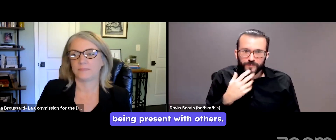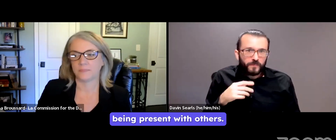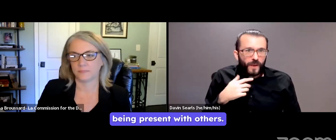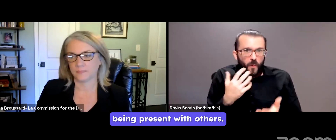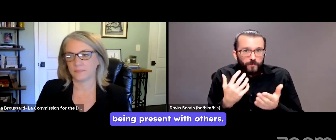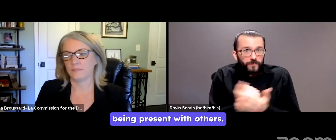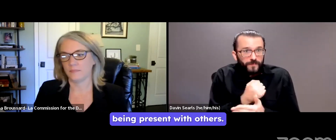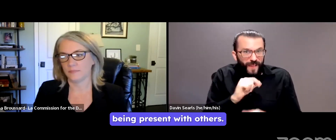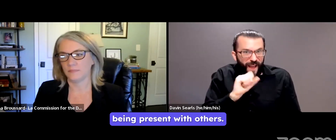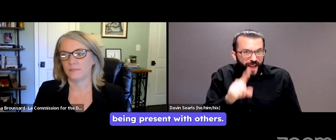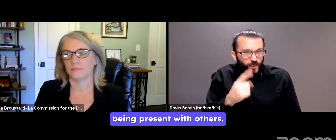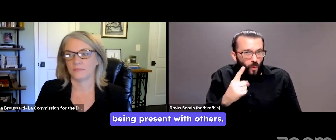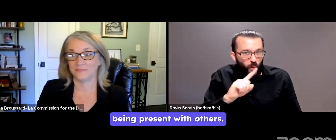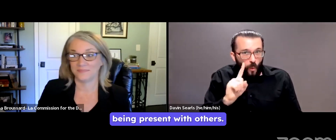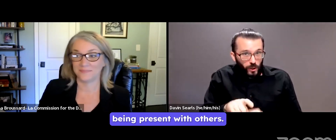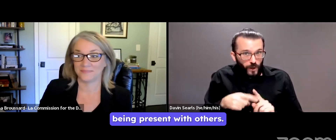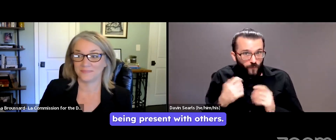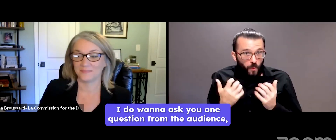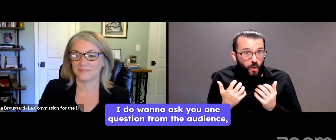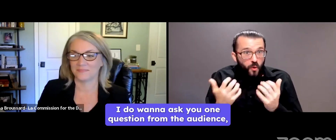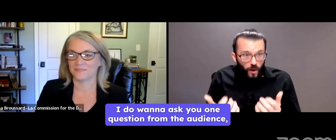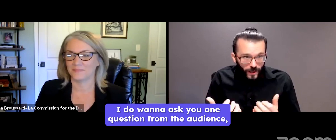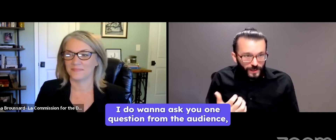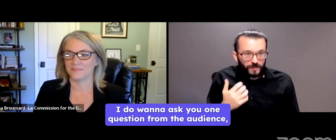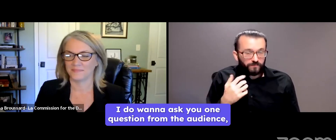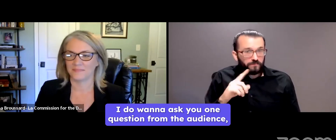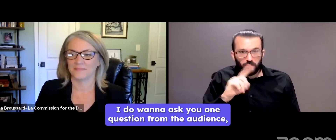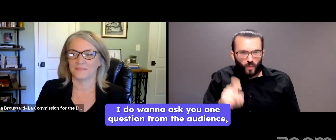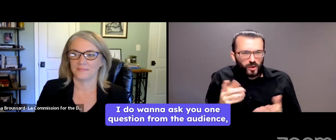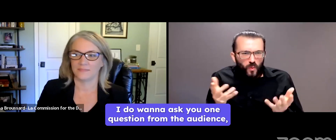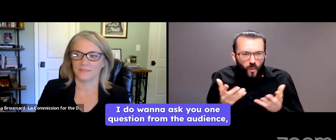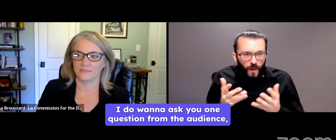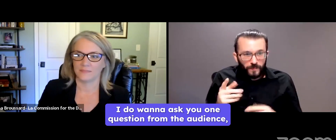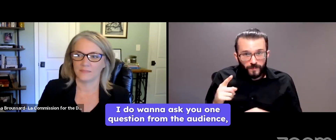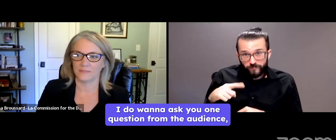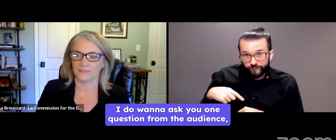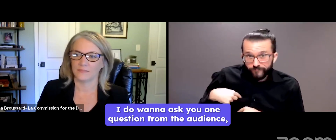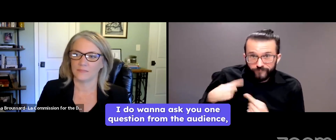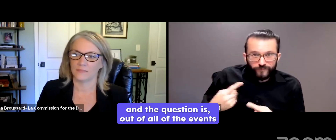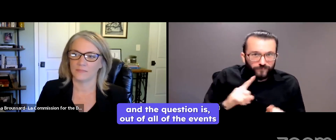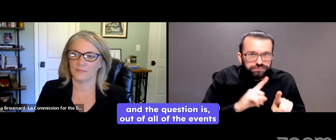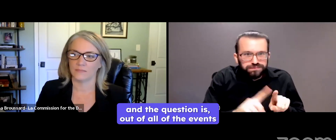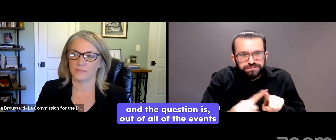being present with others. I do want to ask you one question from the audience. And the